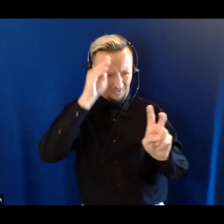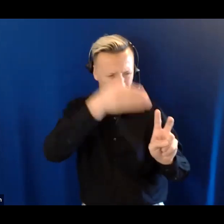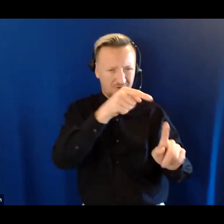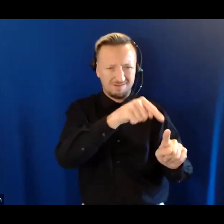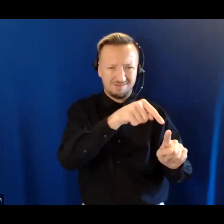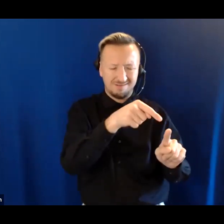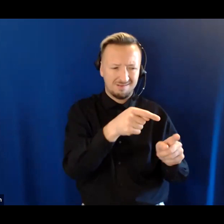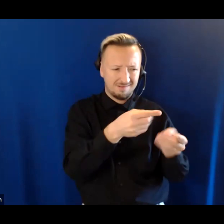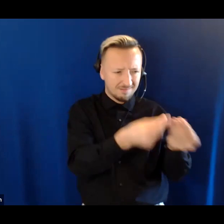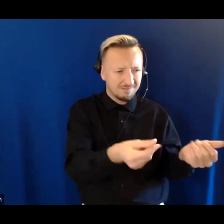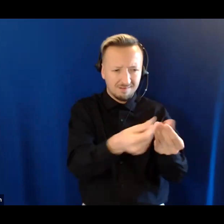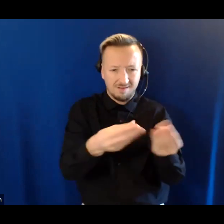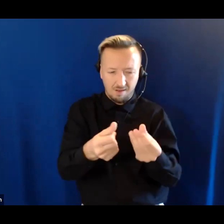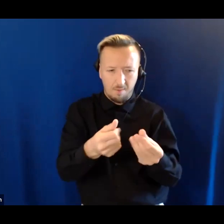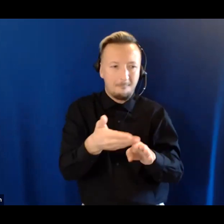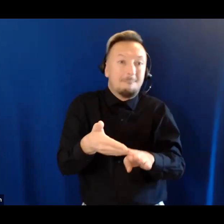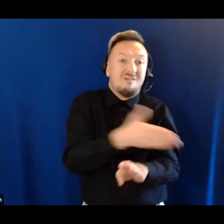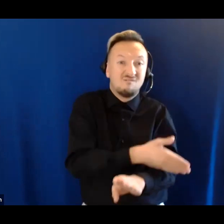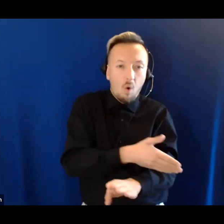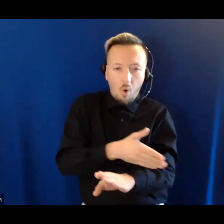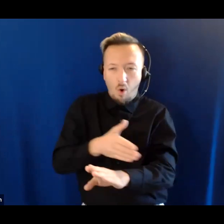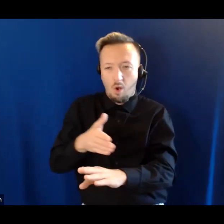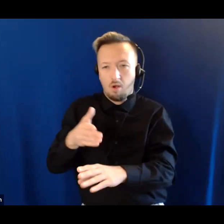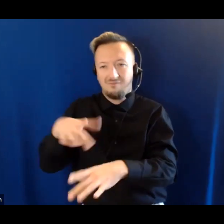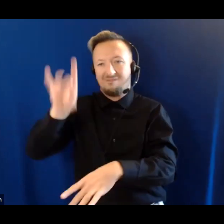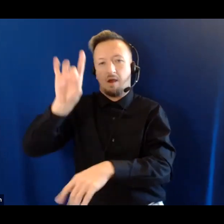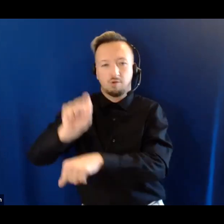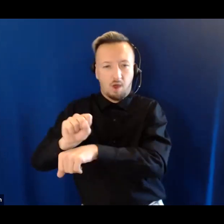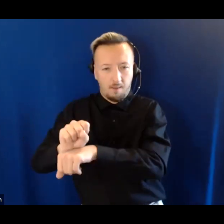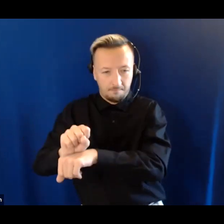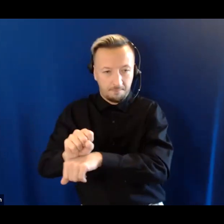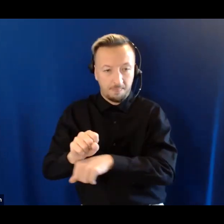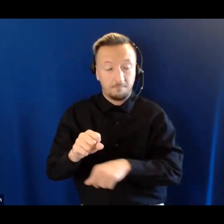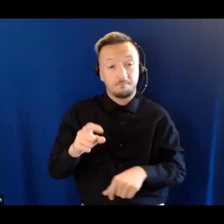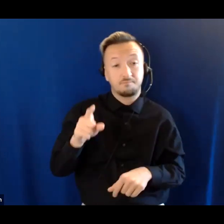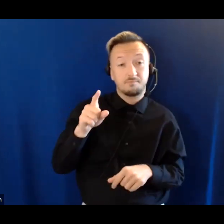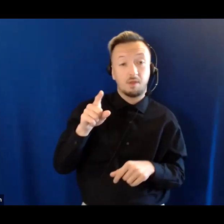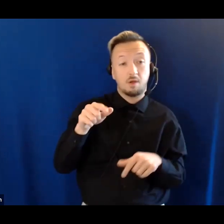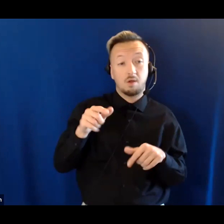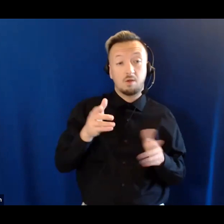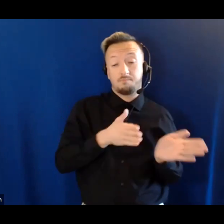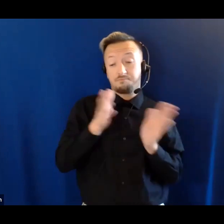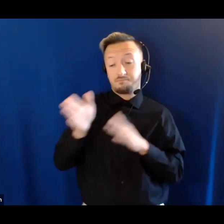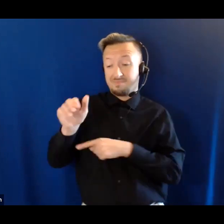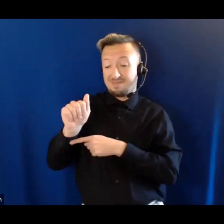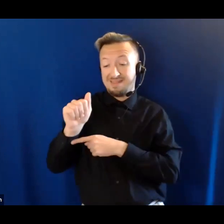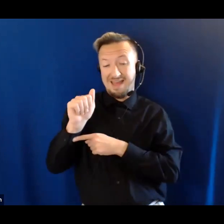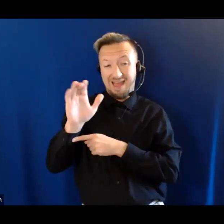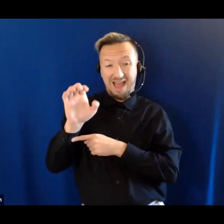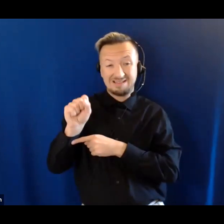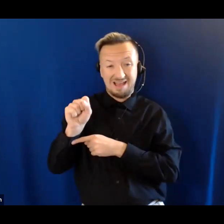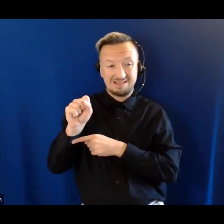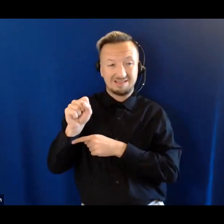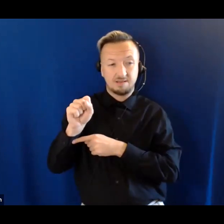find successful employment. And I found the executive director position here at Access to Independence